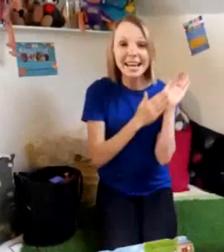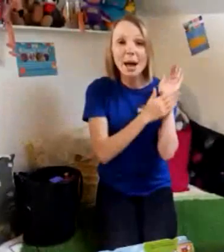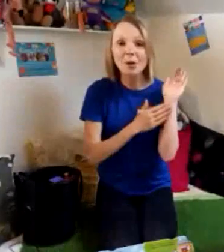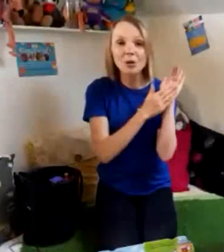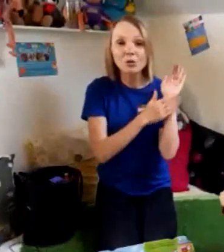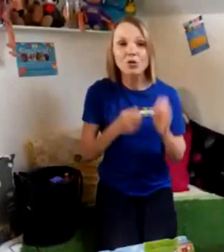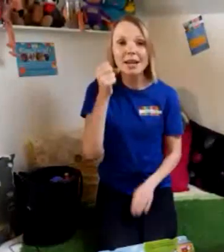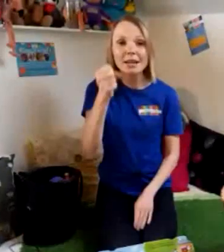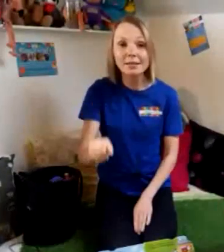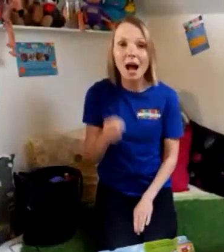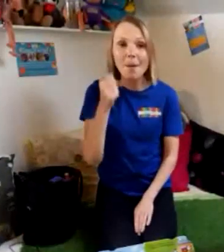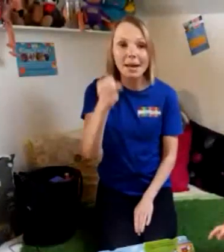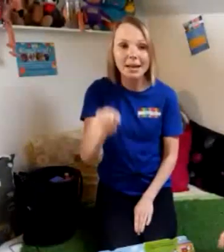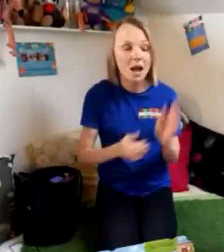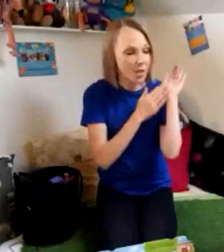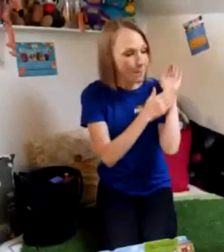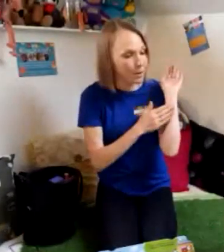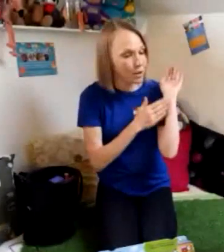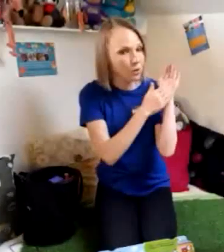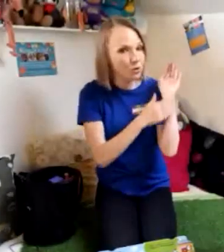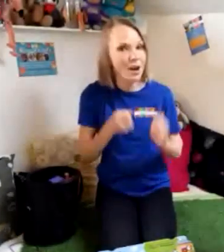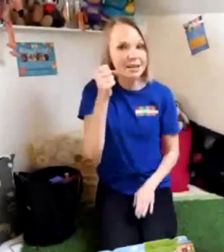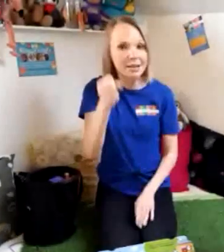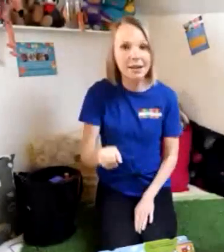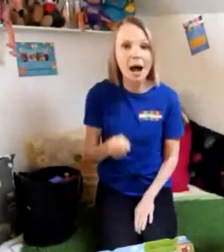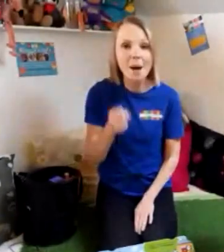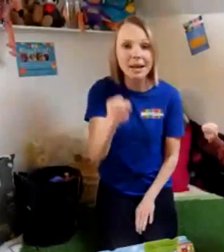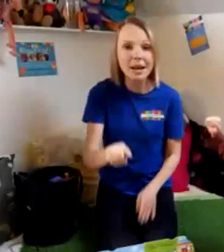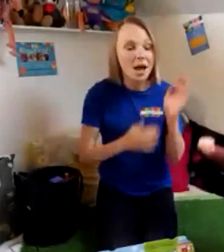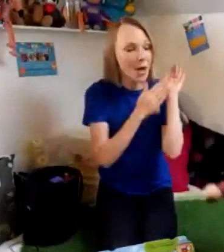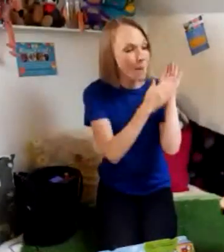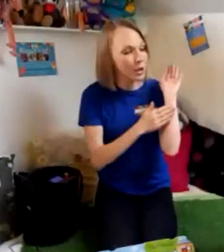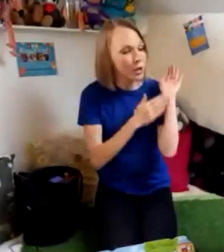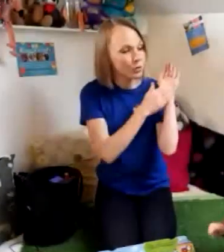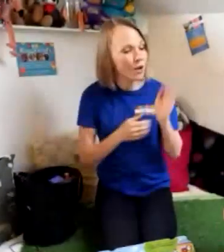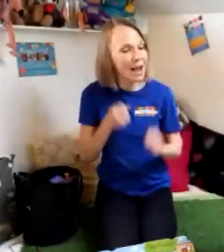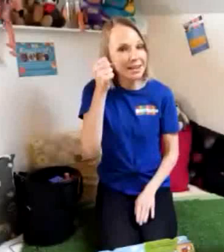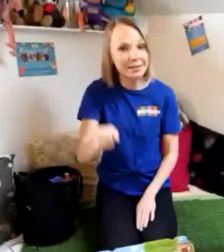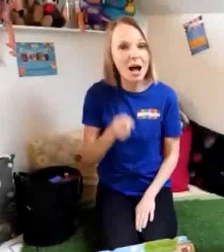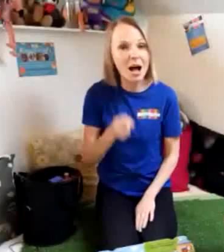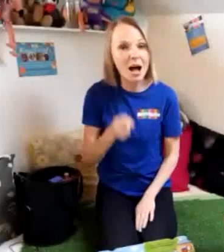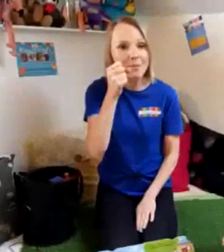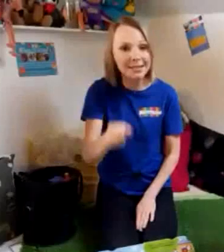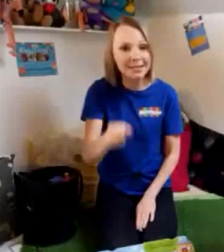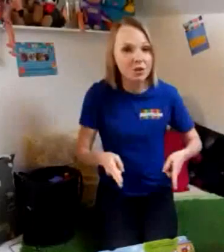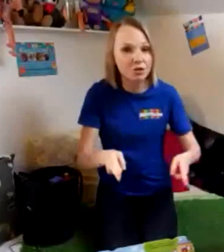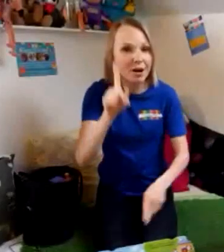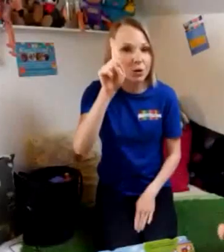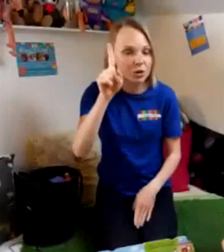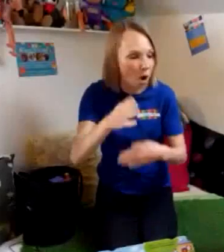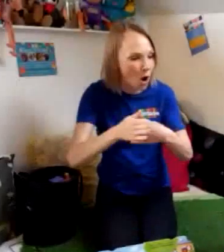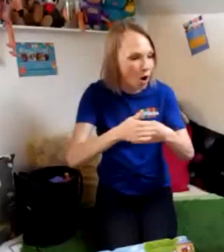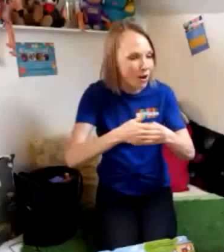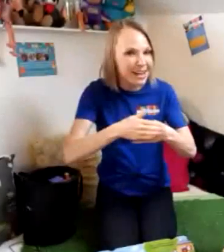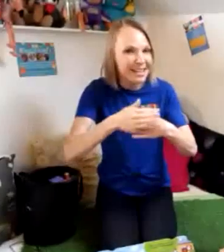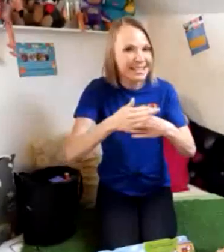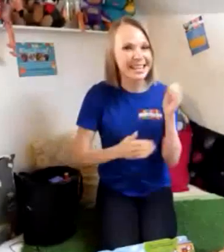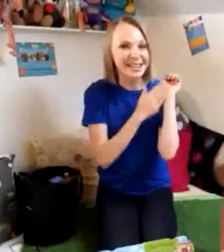blue train is coming, the blue train is coming, the blue train is coming down the track once more. See the